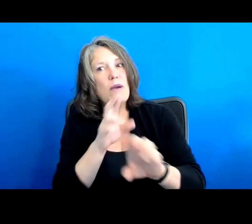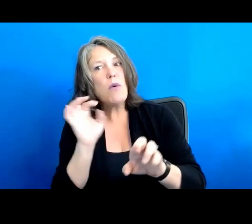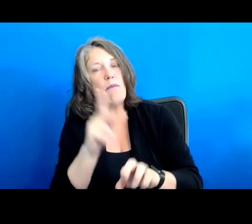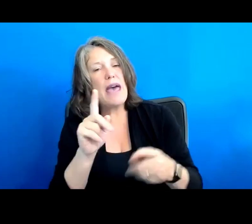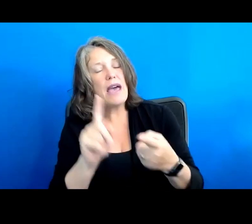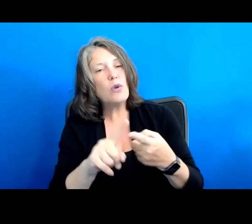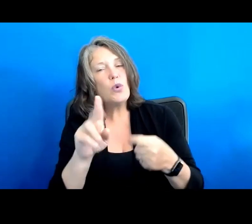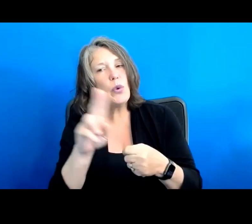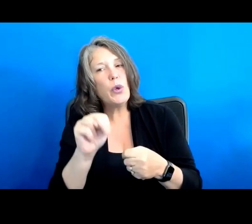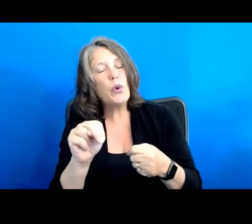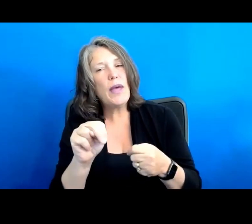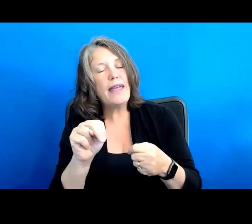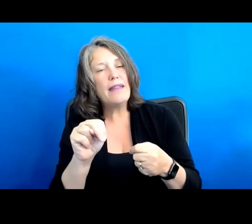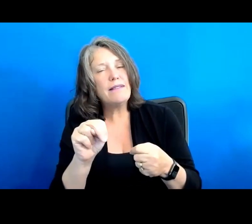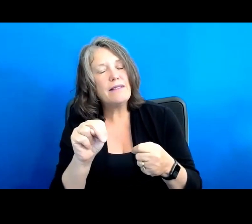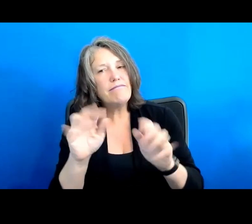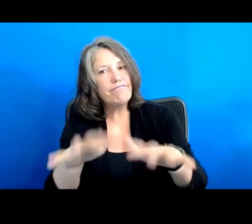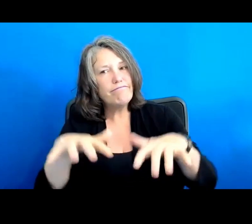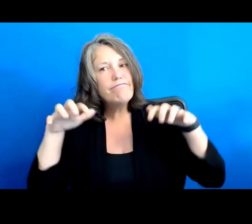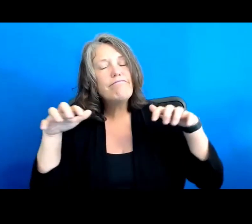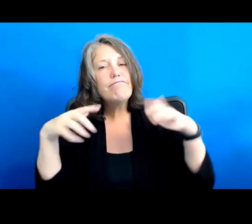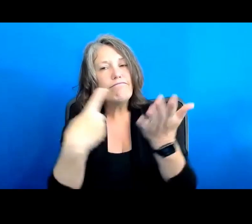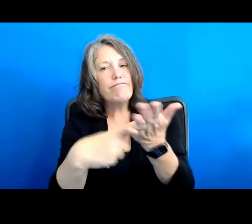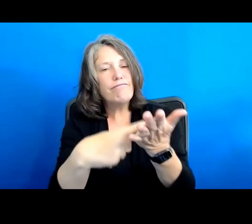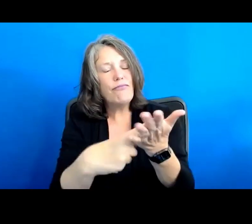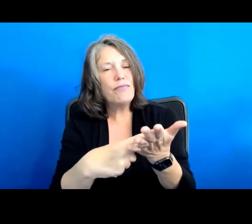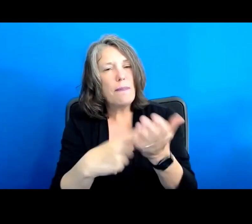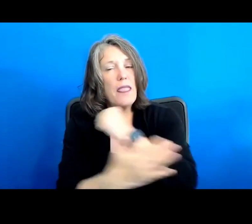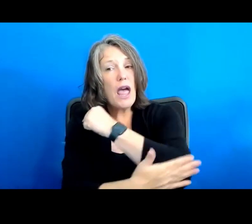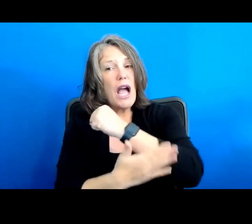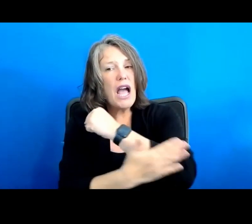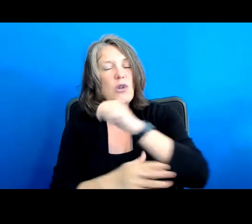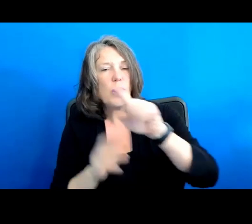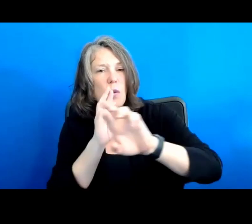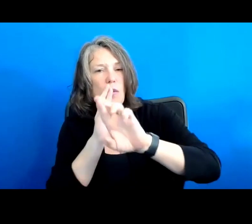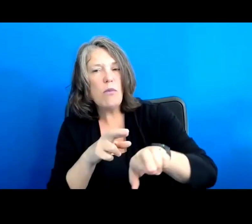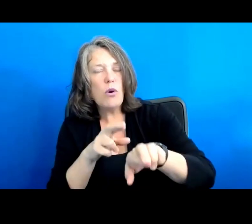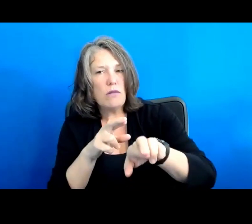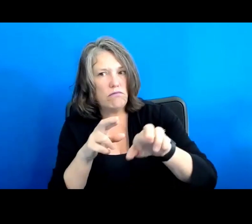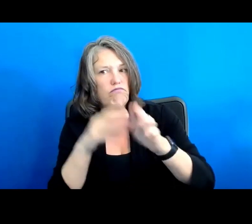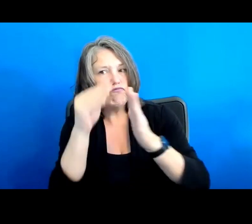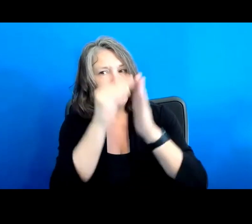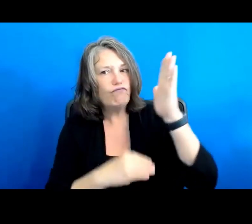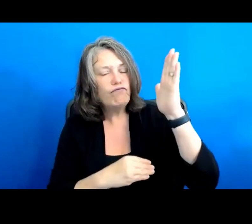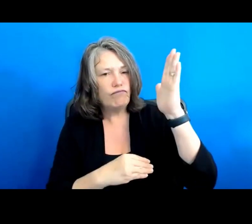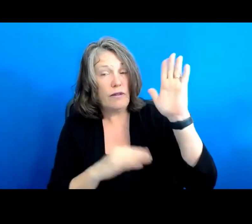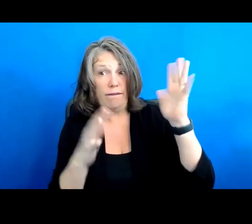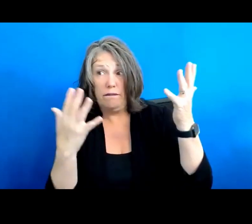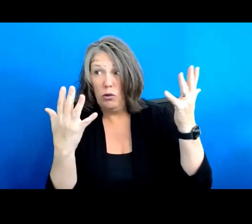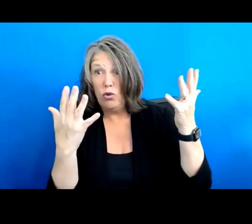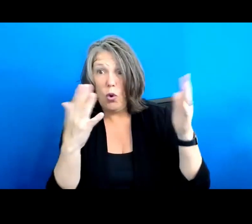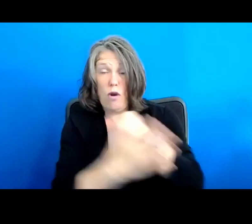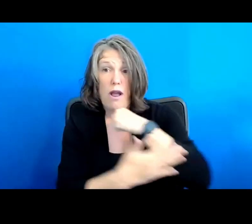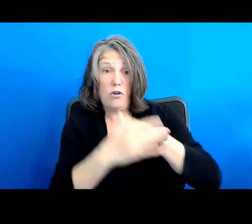Assembly on these country visits. A country report is put together after all the country